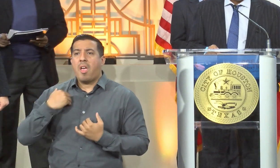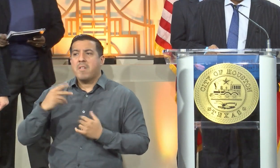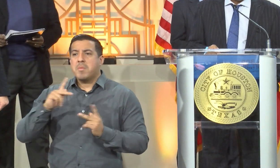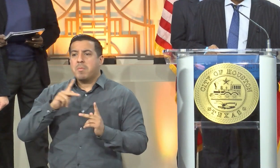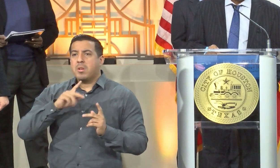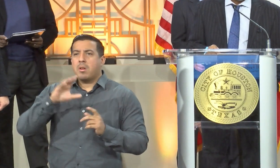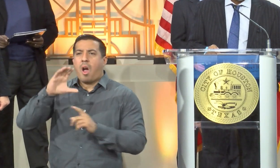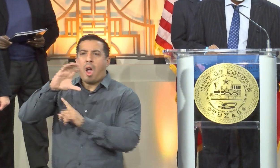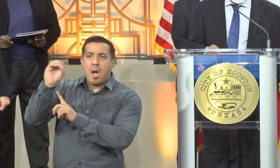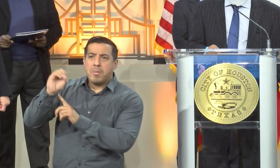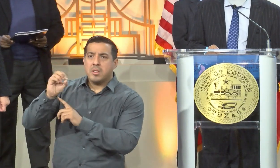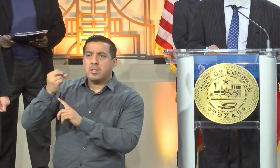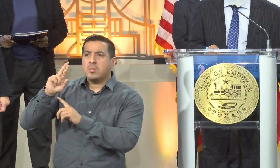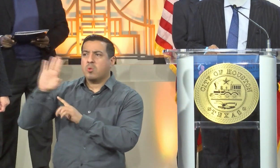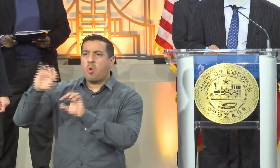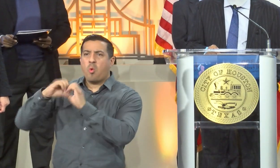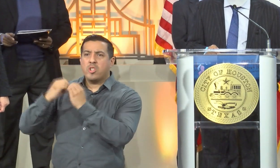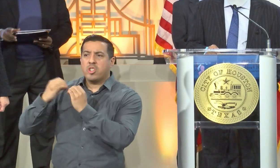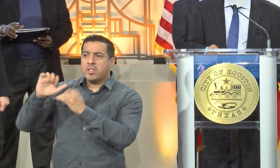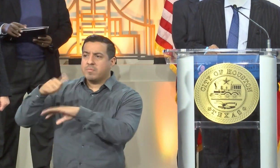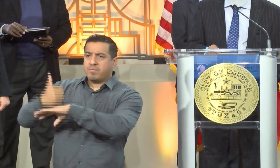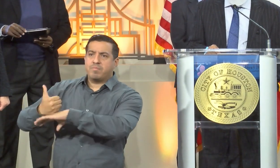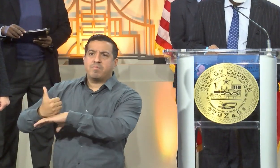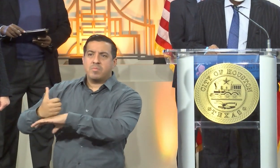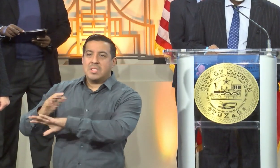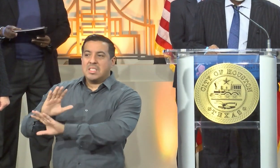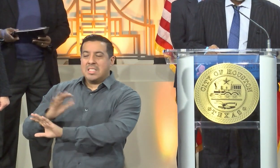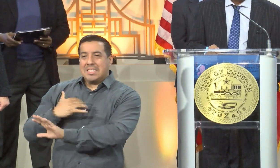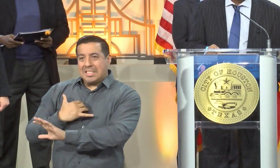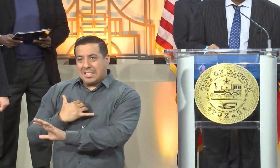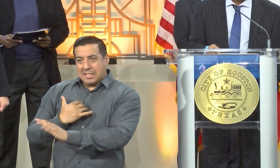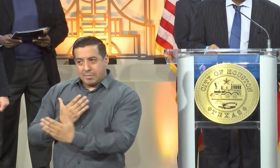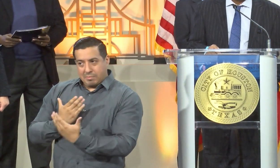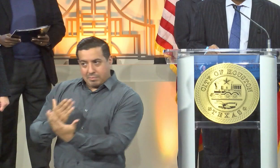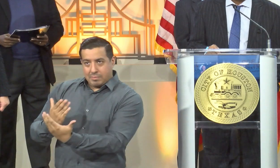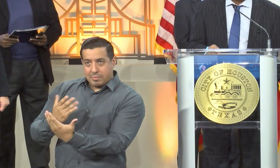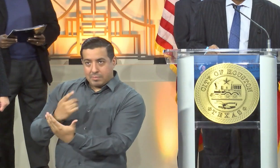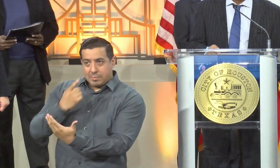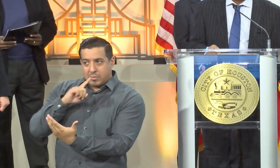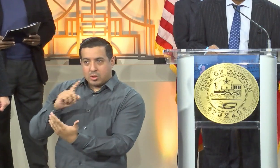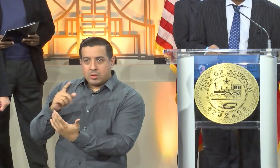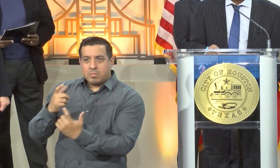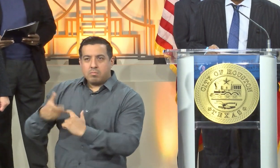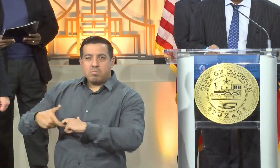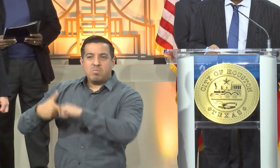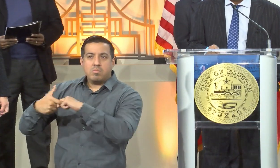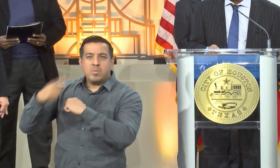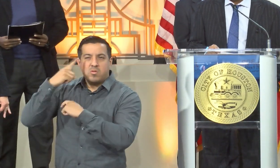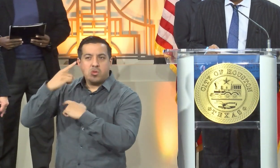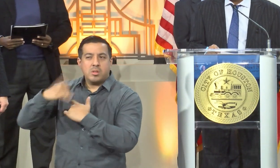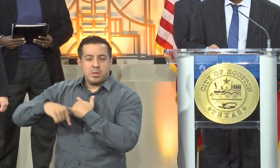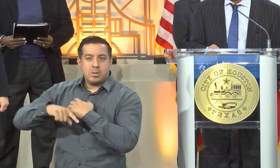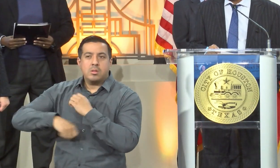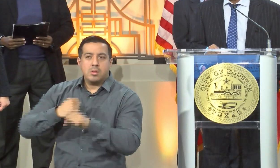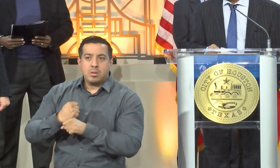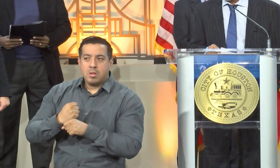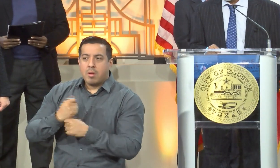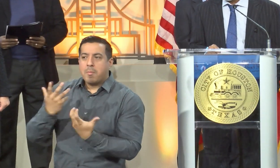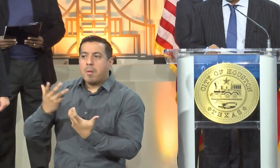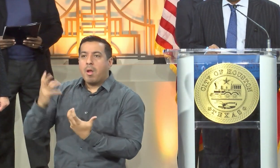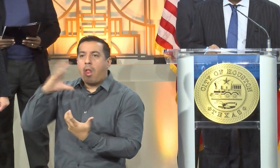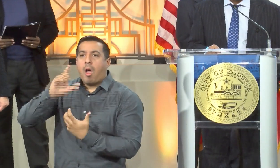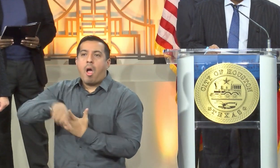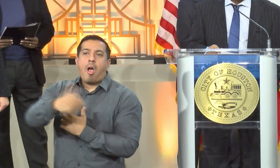and organizations. I would strongly ask that you dispense with those this year and find other